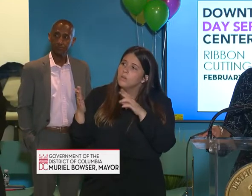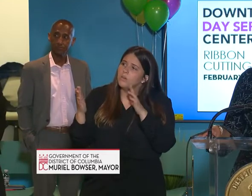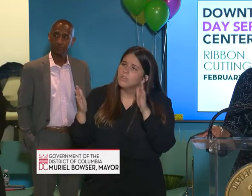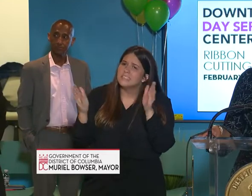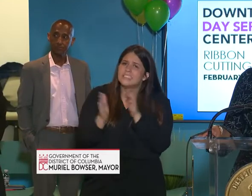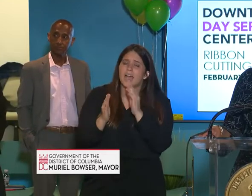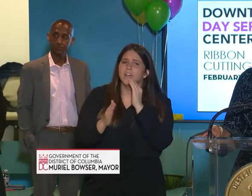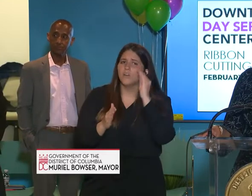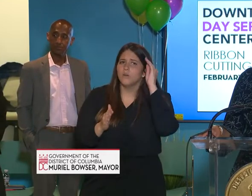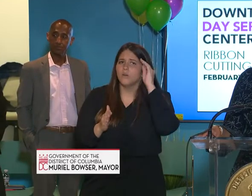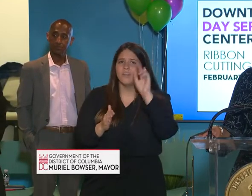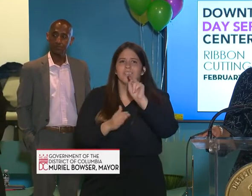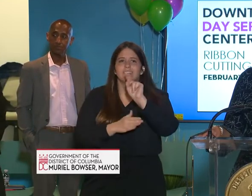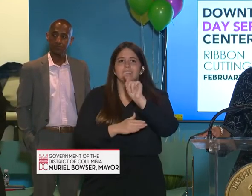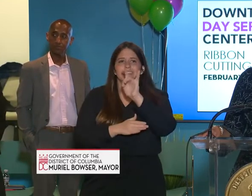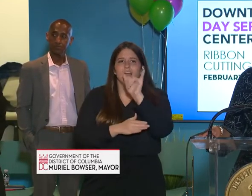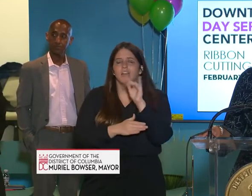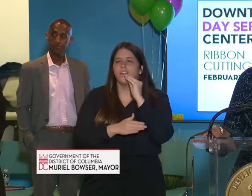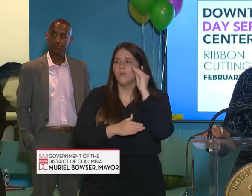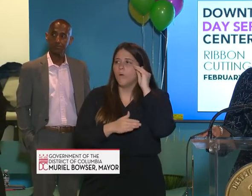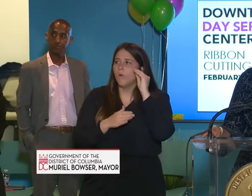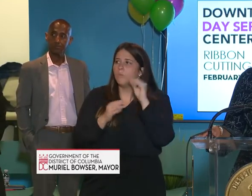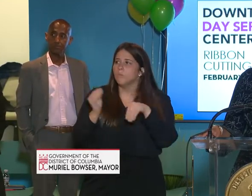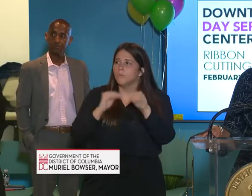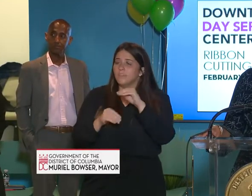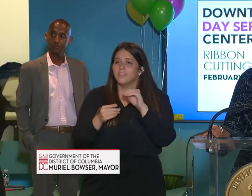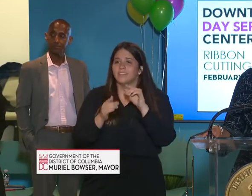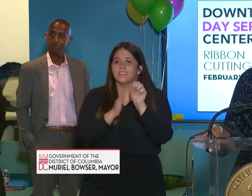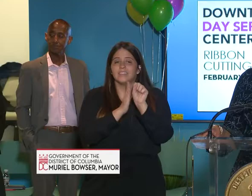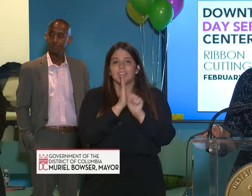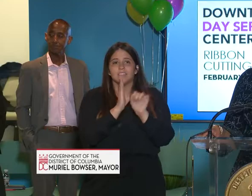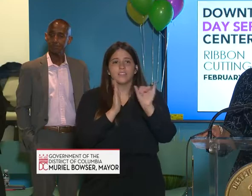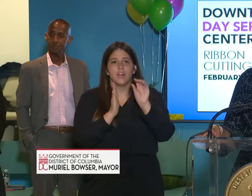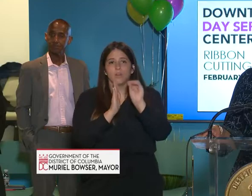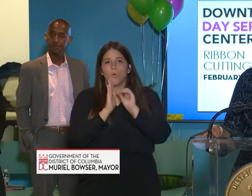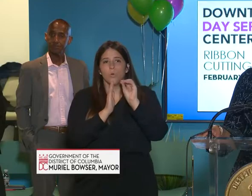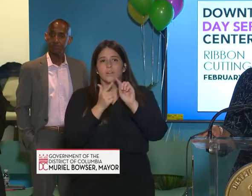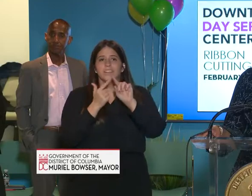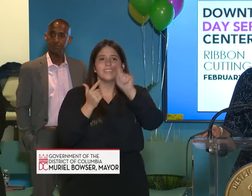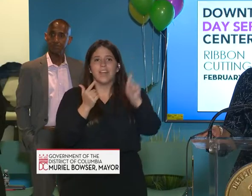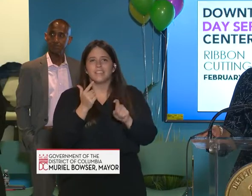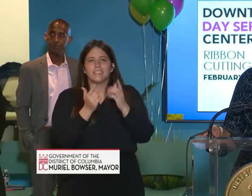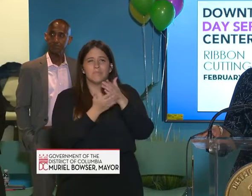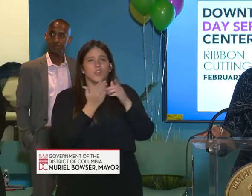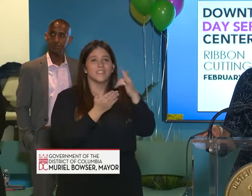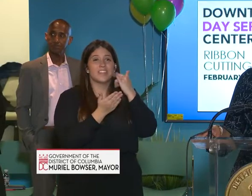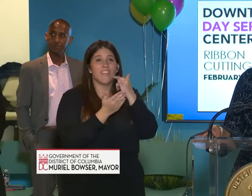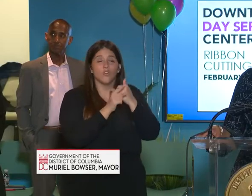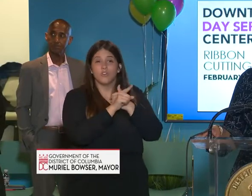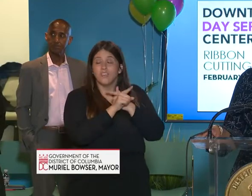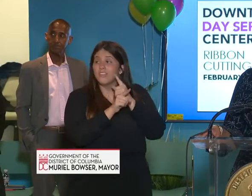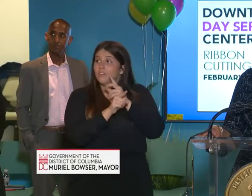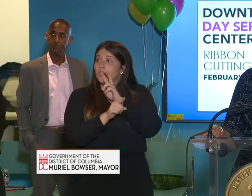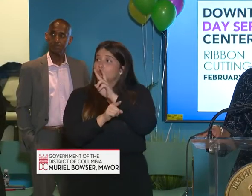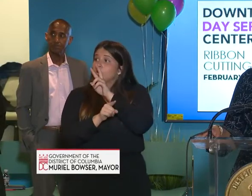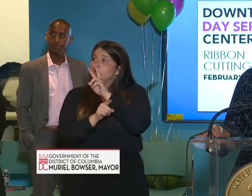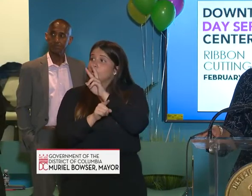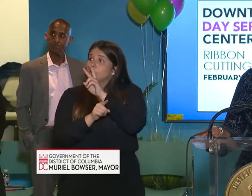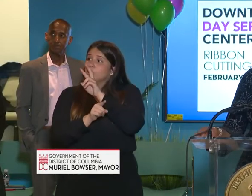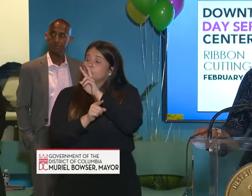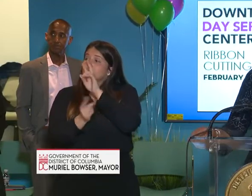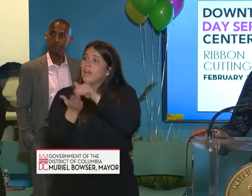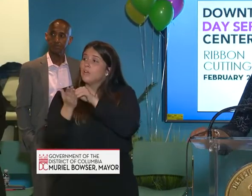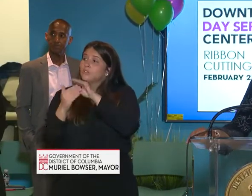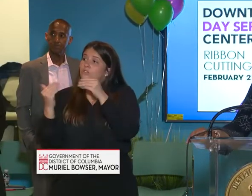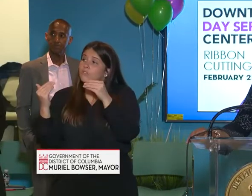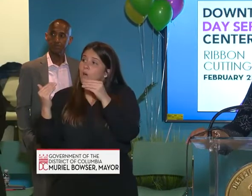in Columbia, tiny houses in states like Oregon, Texas, and certain parts of California. You can turn a $2,000 shed into